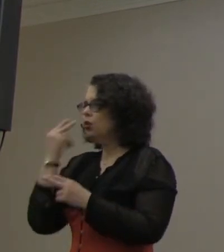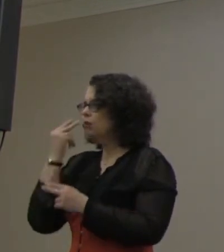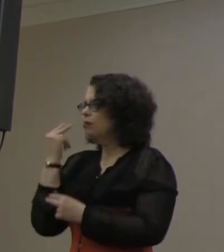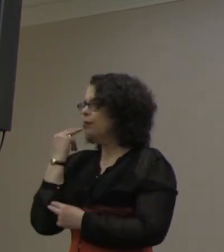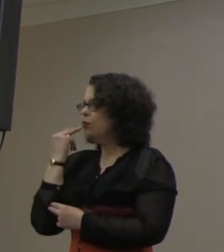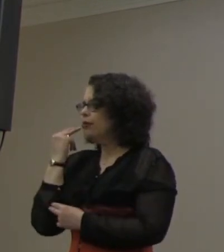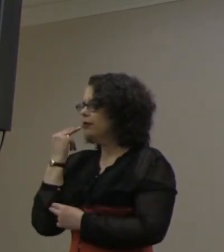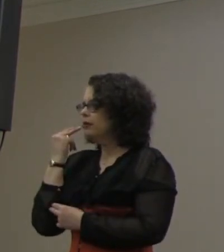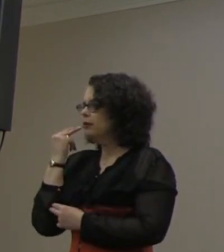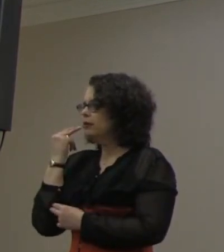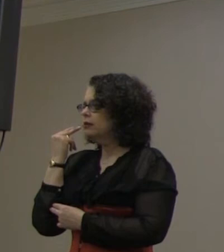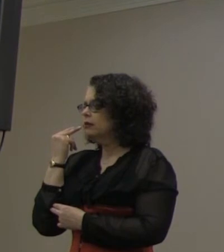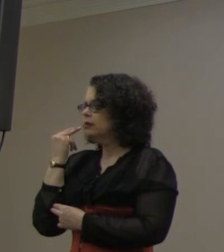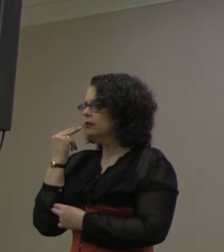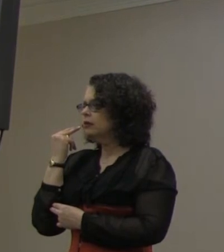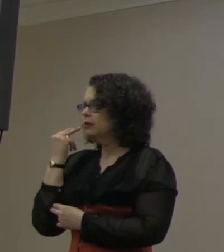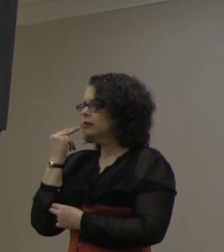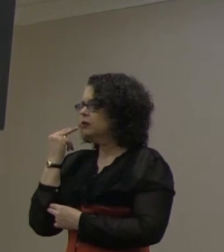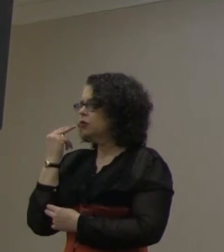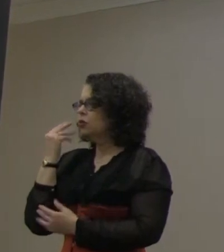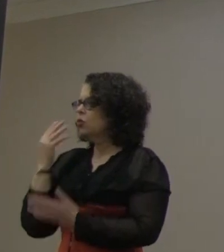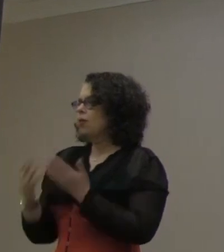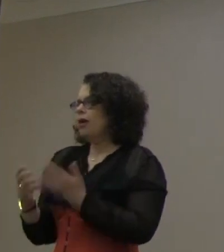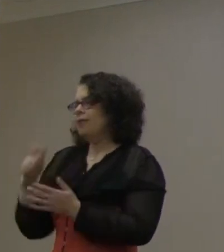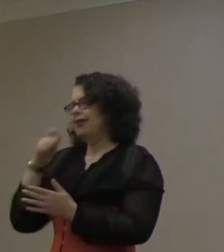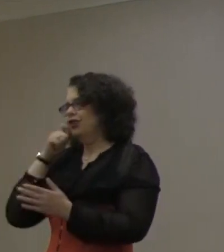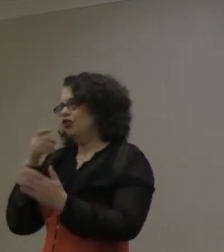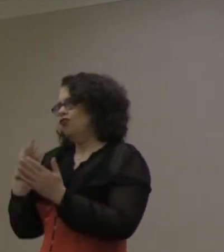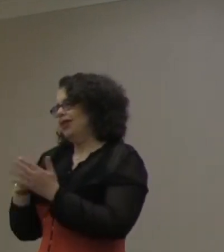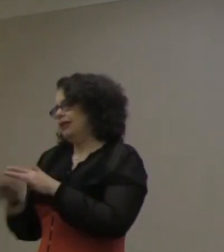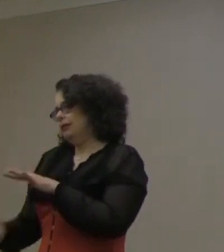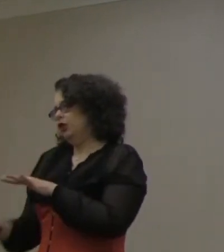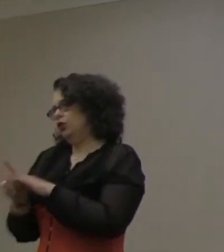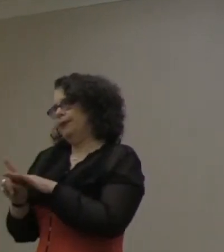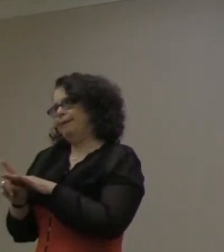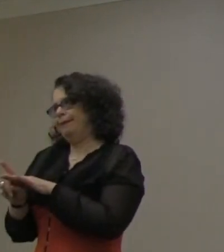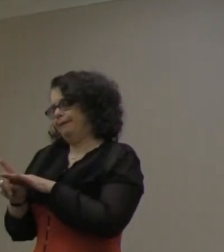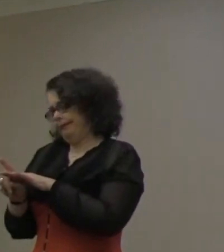memories. Or maybe it's just our racism showing.